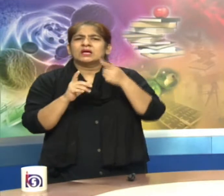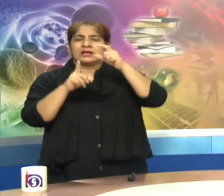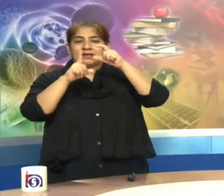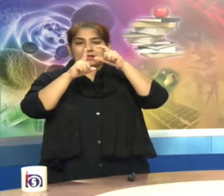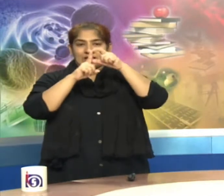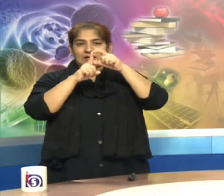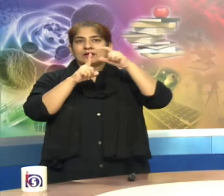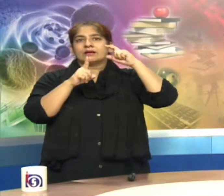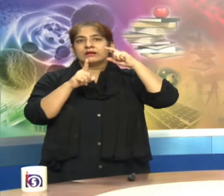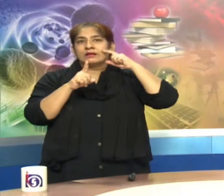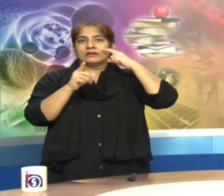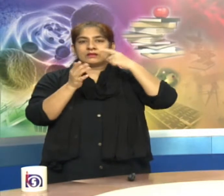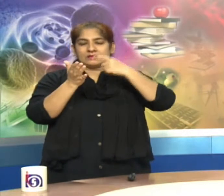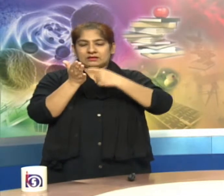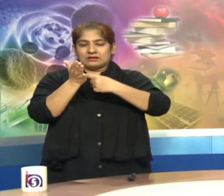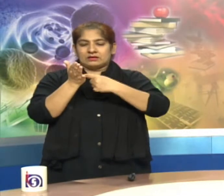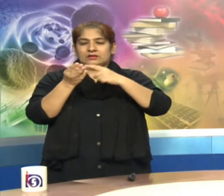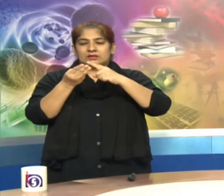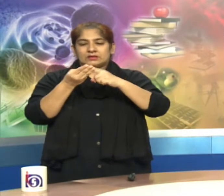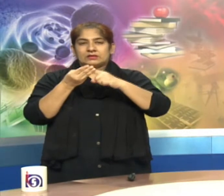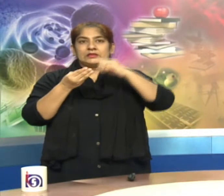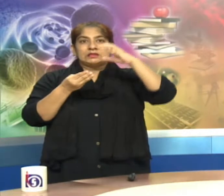Below that point, on the second,